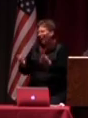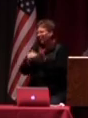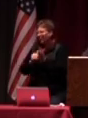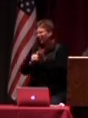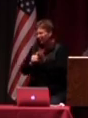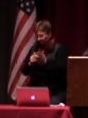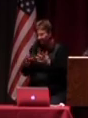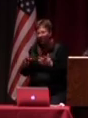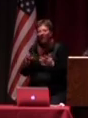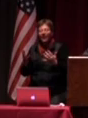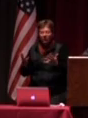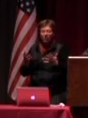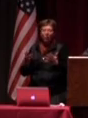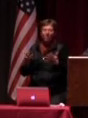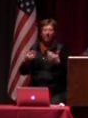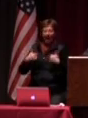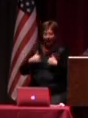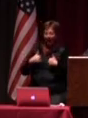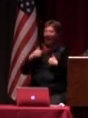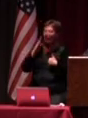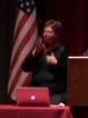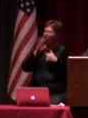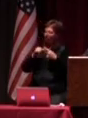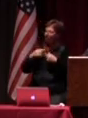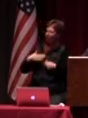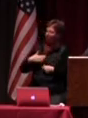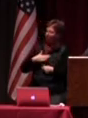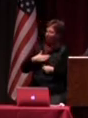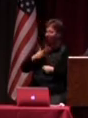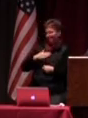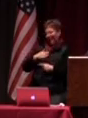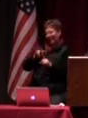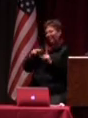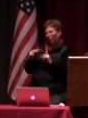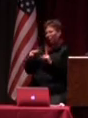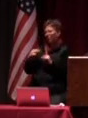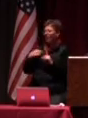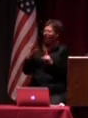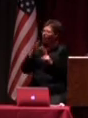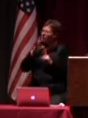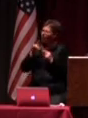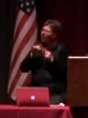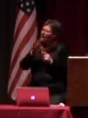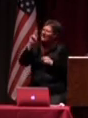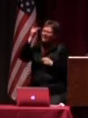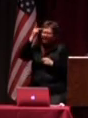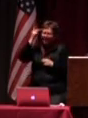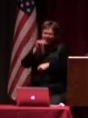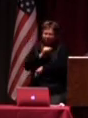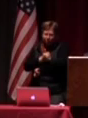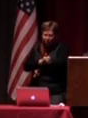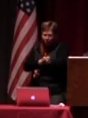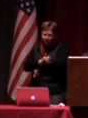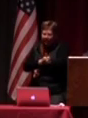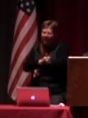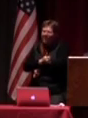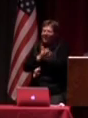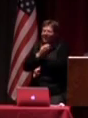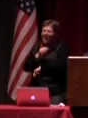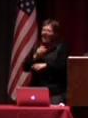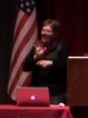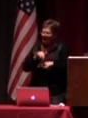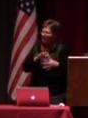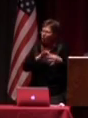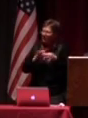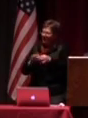I want to present my own view of Napoleon and his legacy. I want to look particularly at the nature of his political authority and its relationship to his